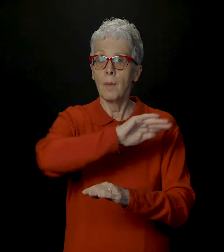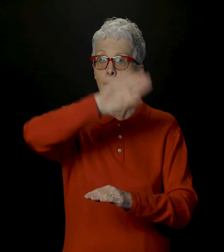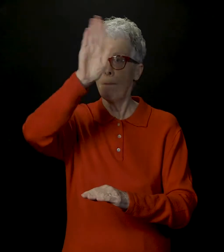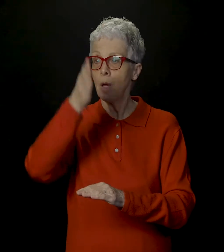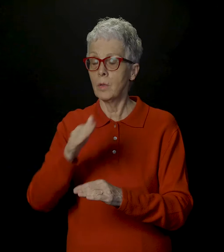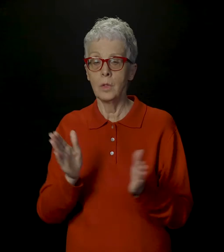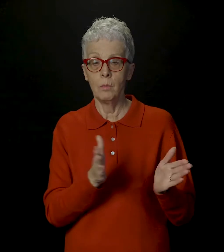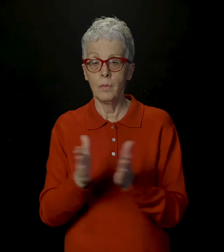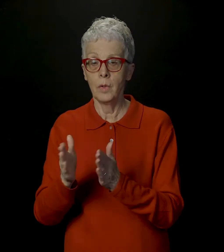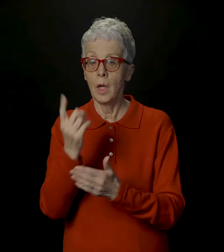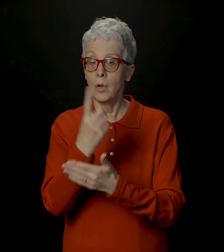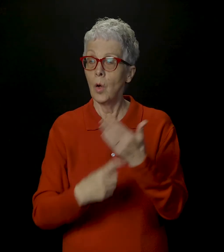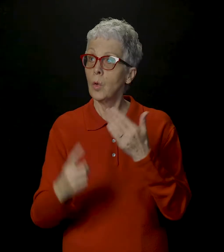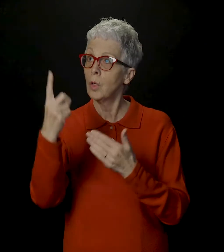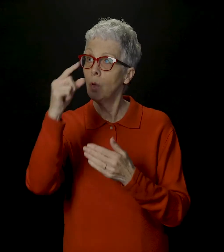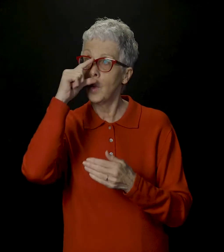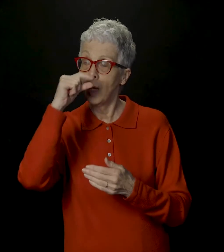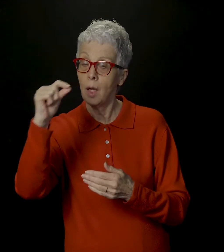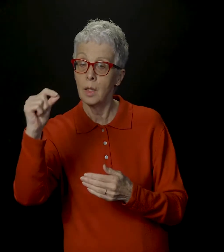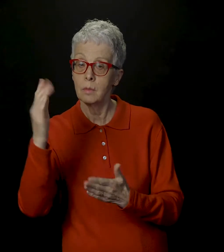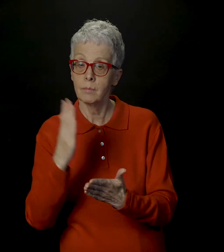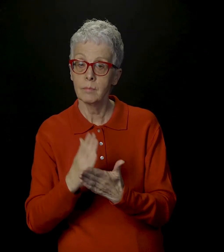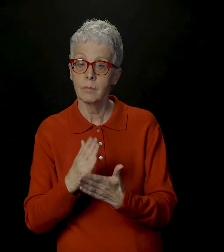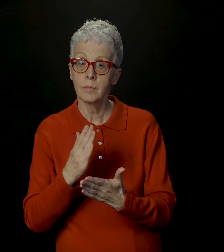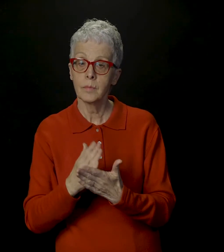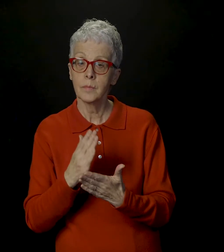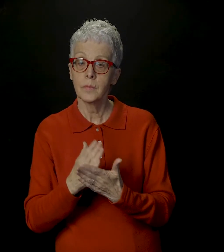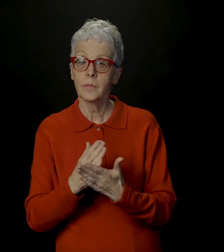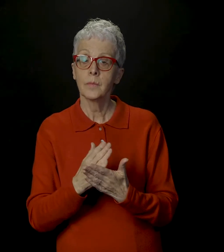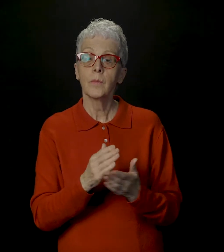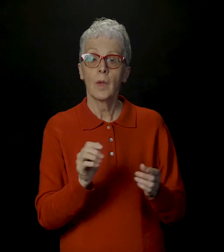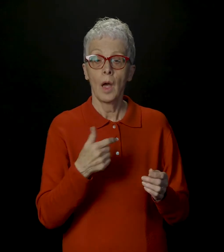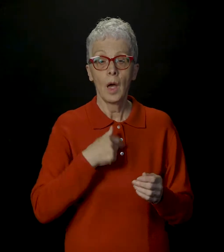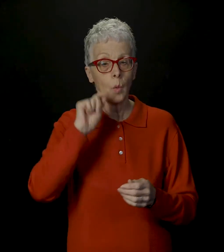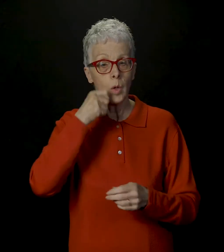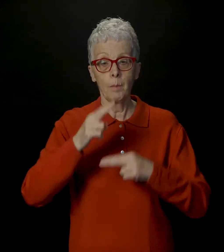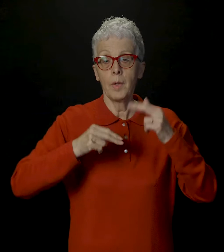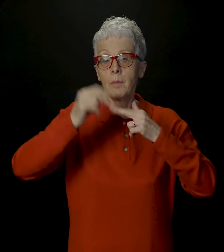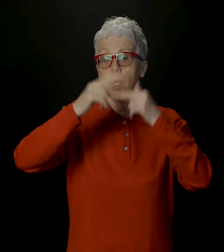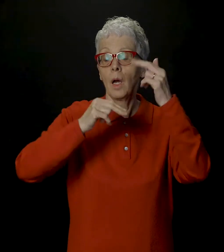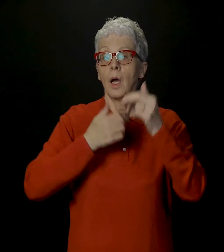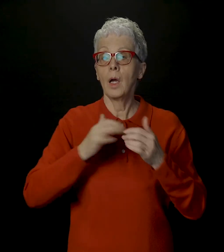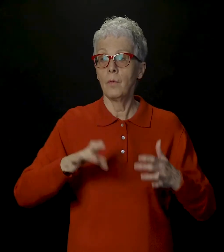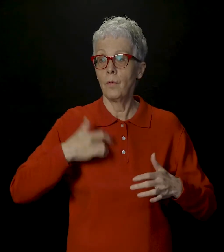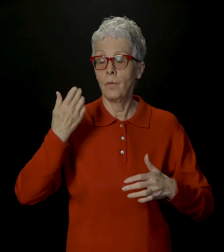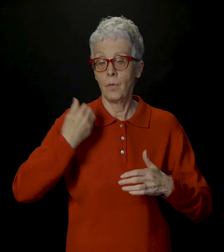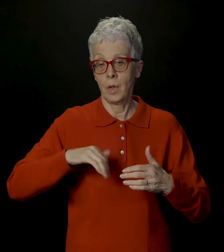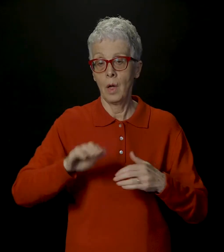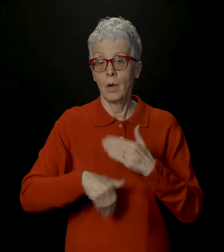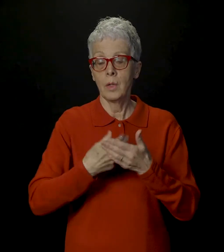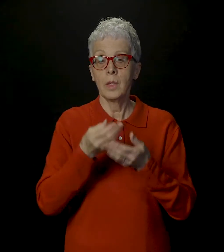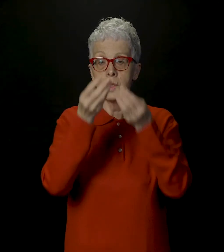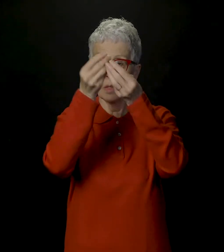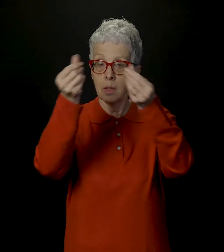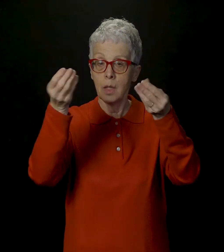mountain mover And only you can I won't build my life